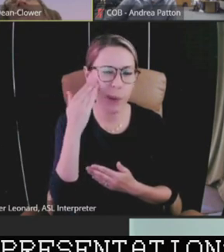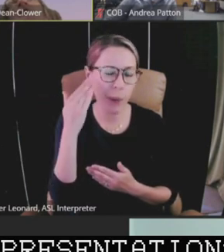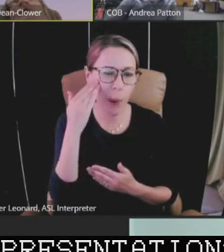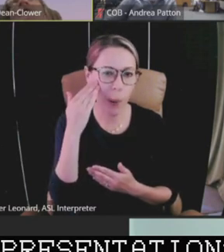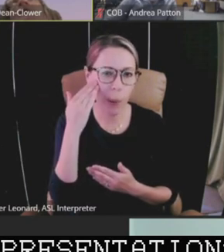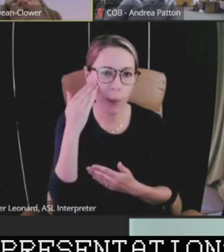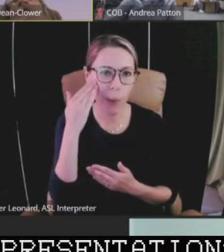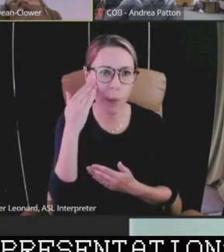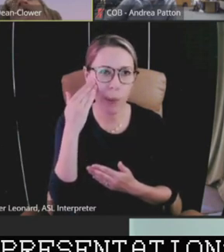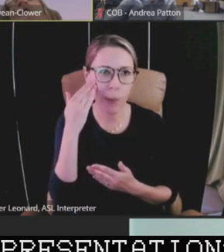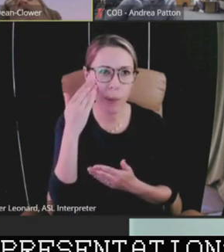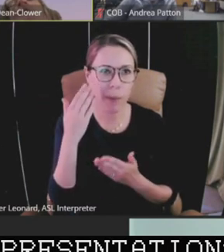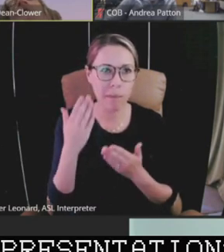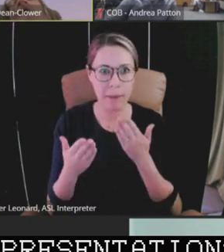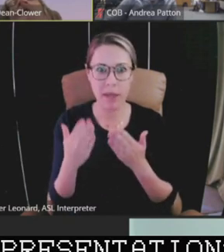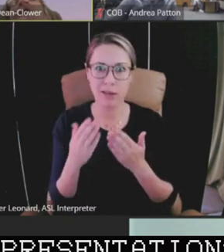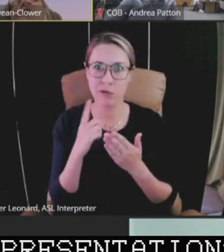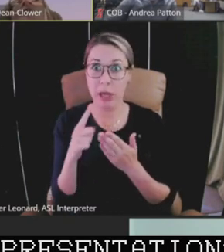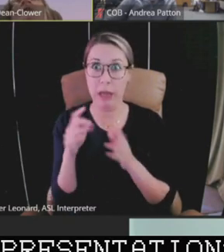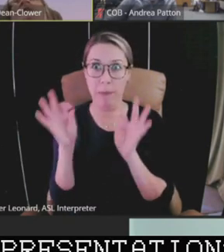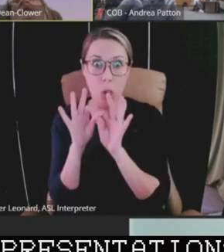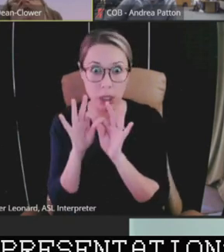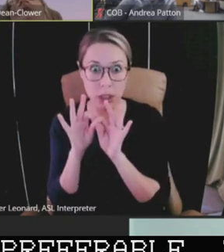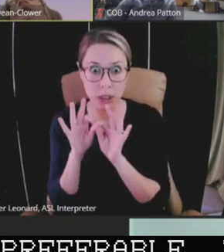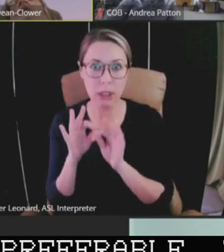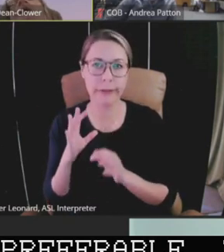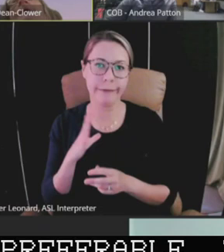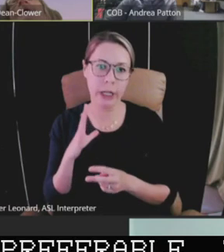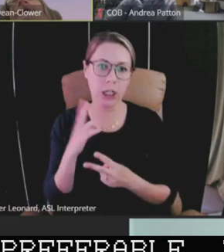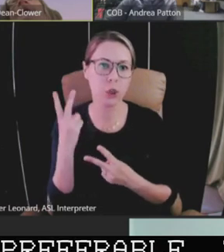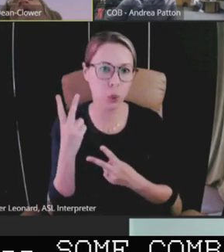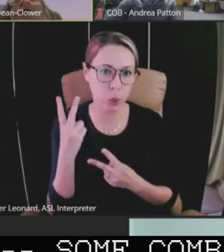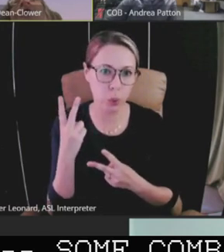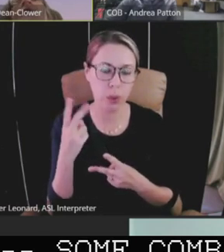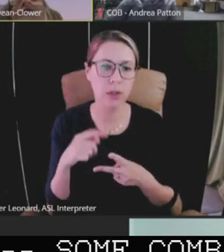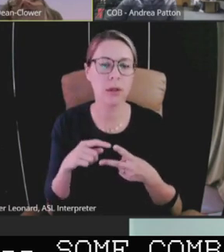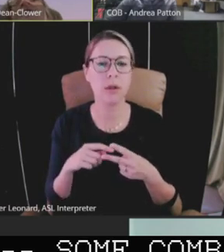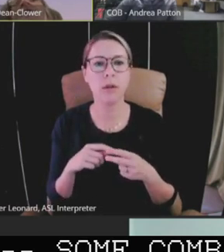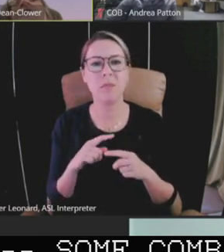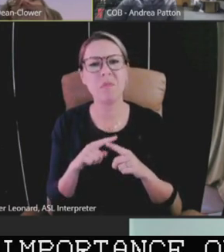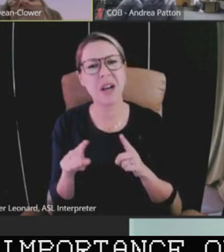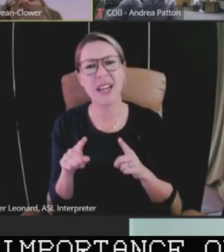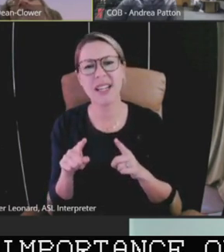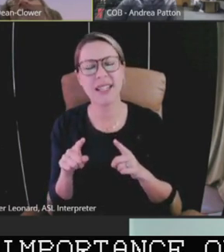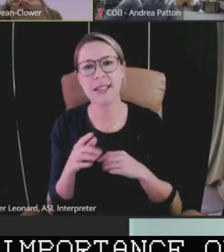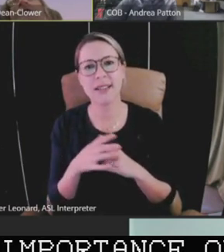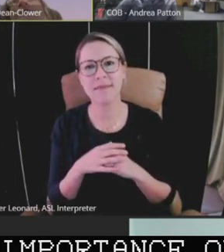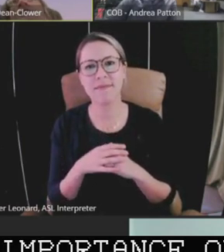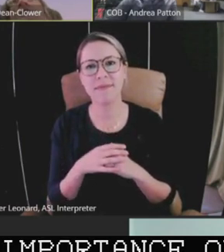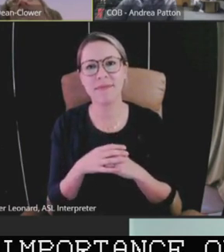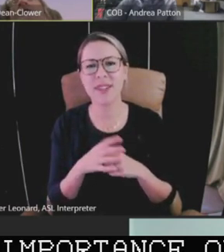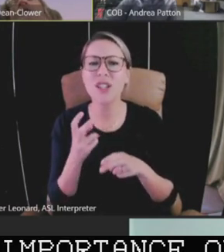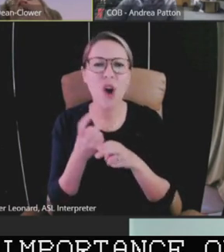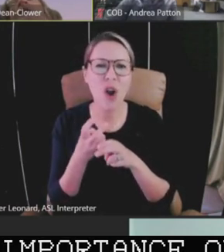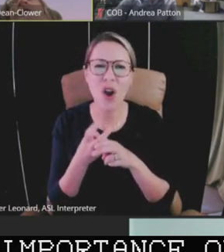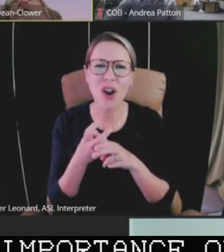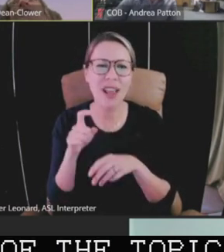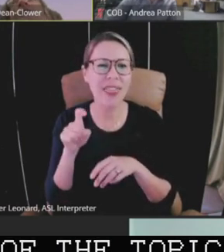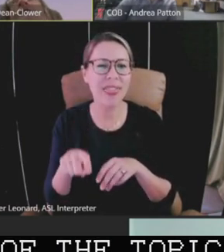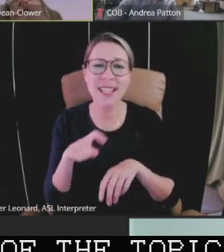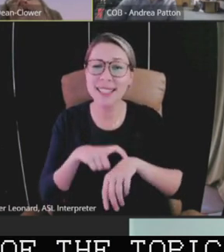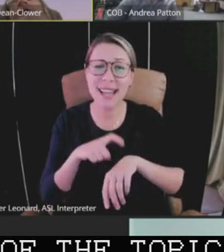some combination of the importance of the topic, the detail of the topic. But I think it's hard this time of day, especially